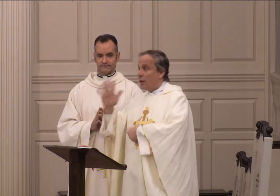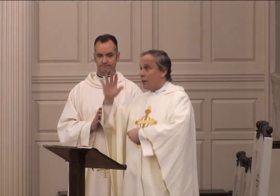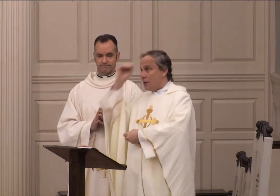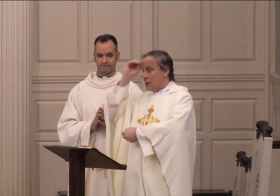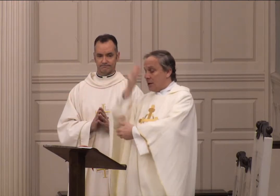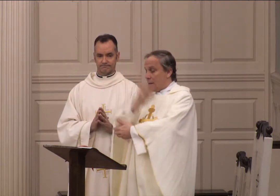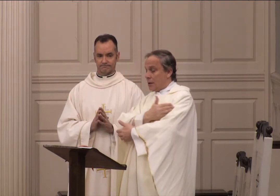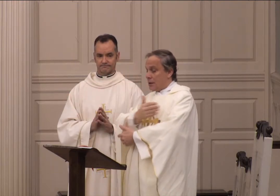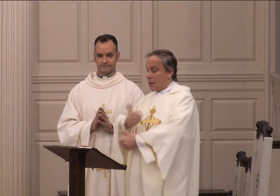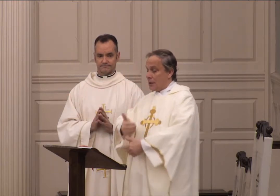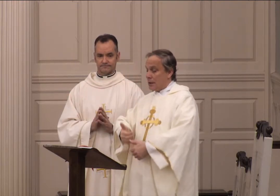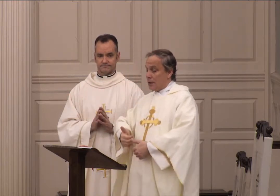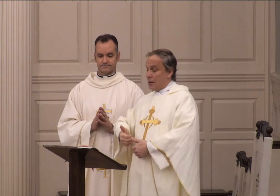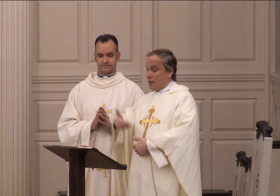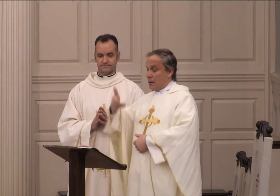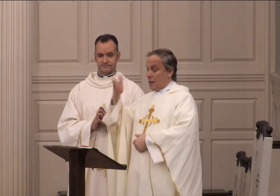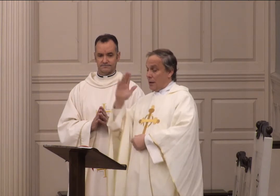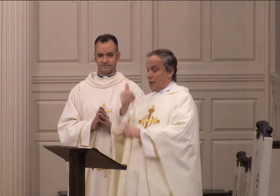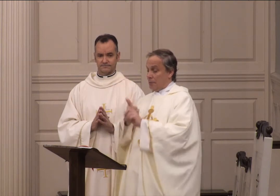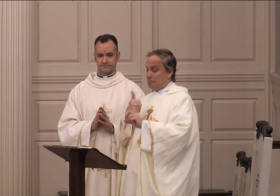Son.